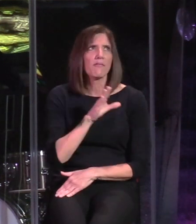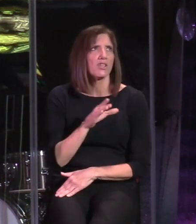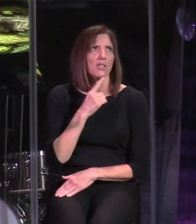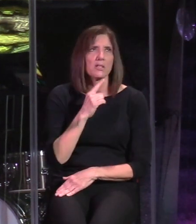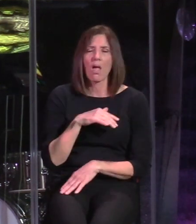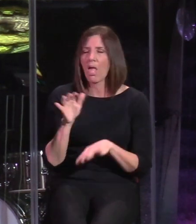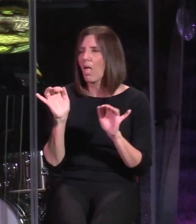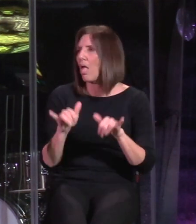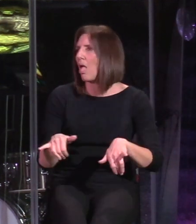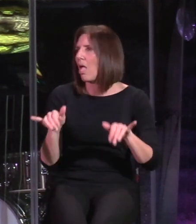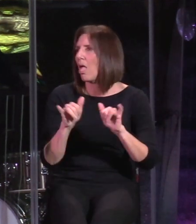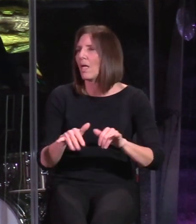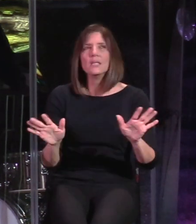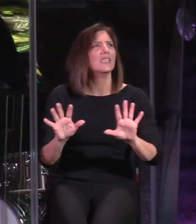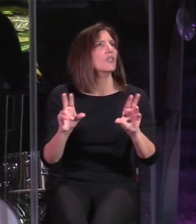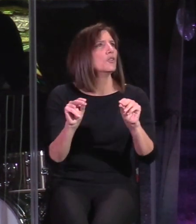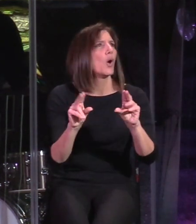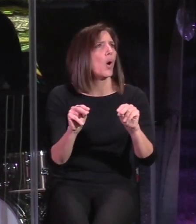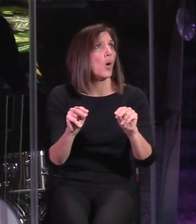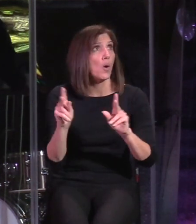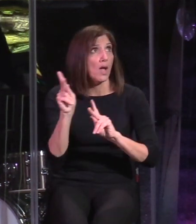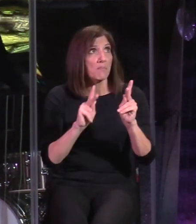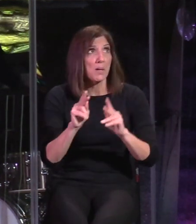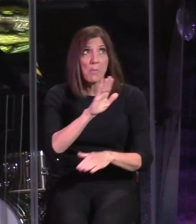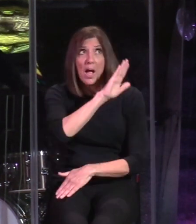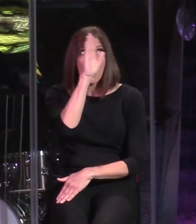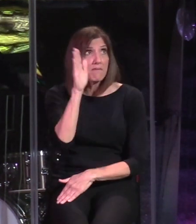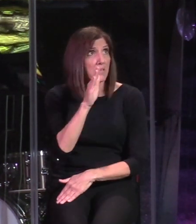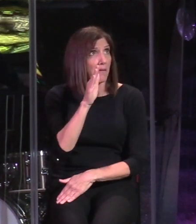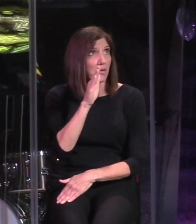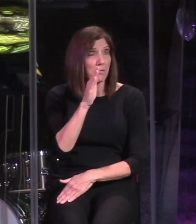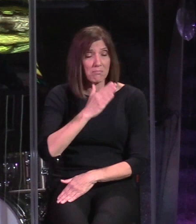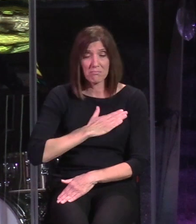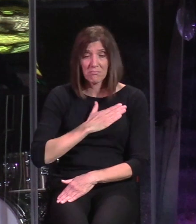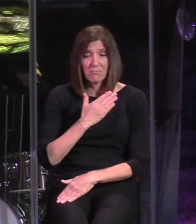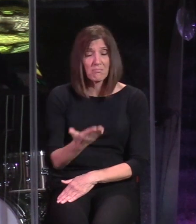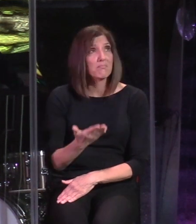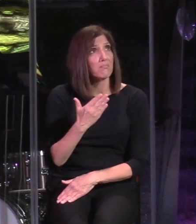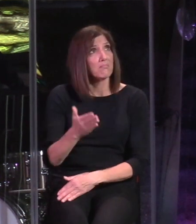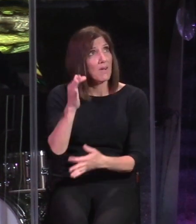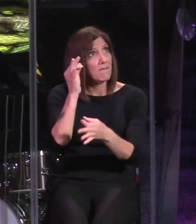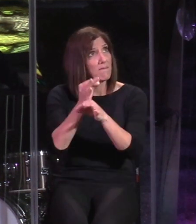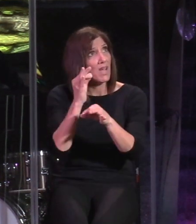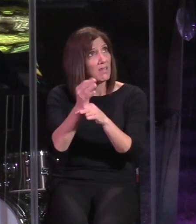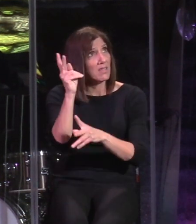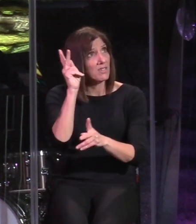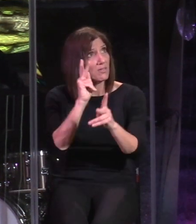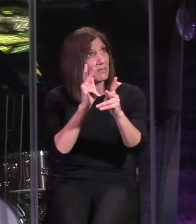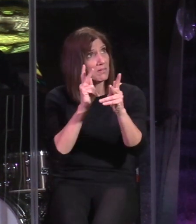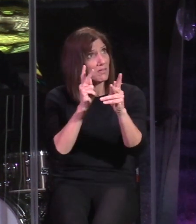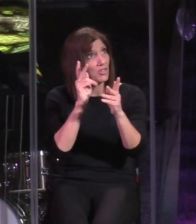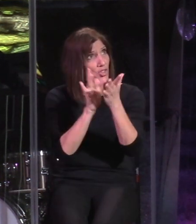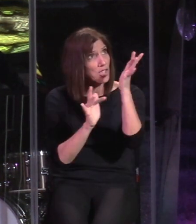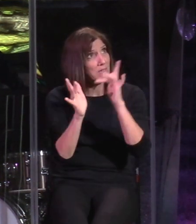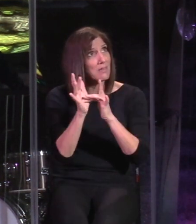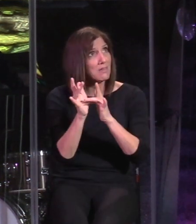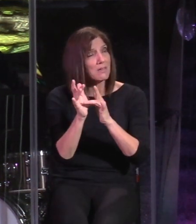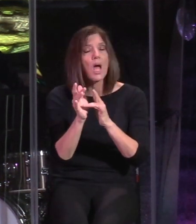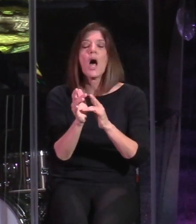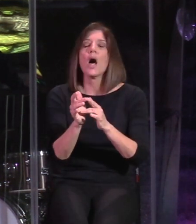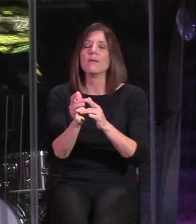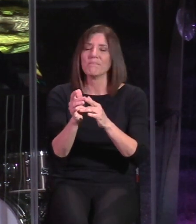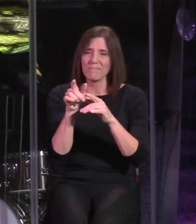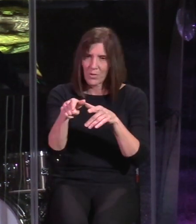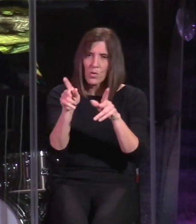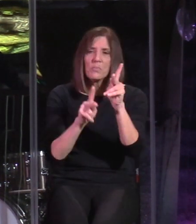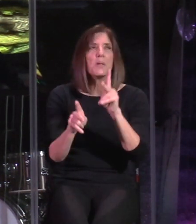Lord, if there are people listening in right now who have never professed faith in Jesus, I pray for them that tonight would be the night where they recognize